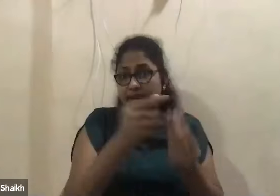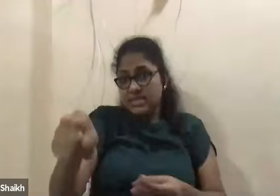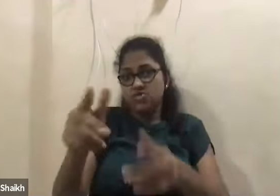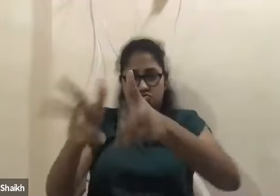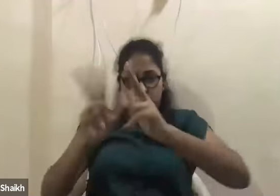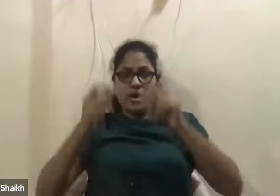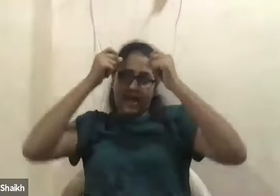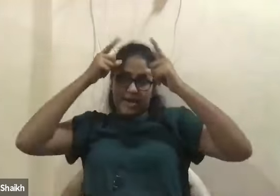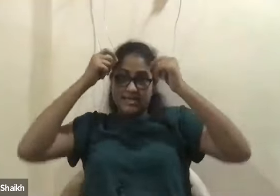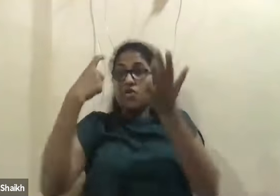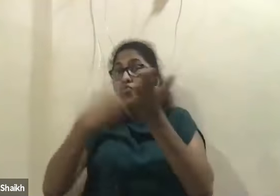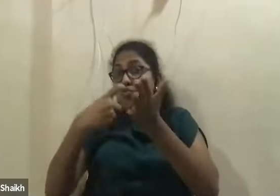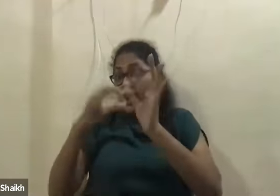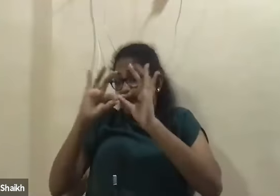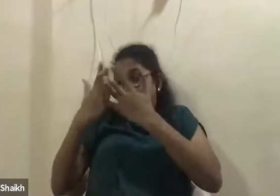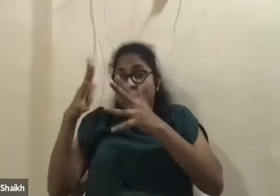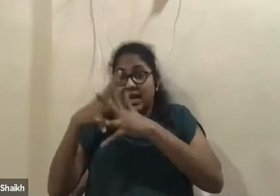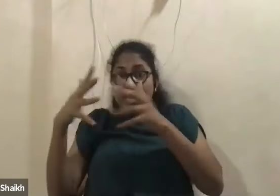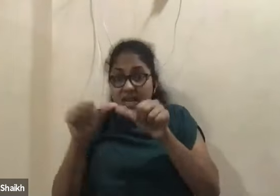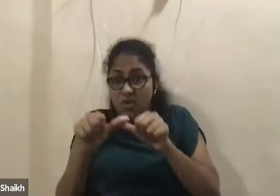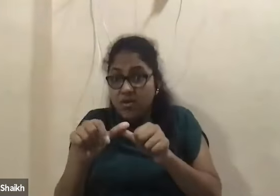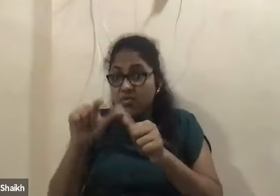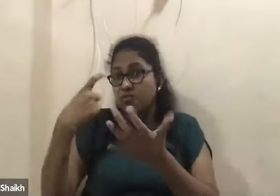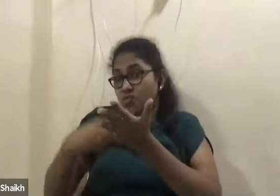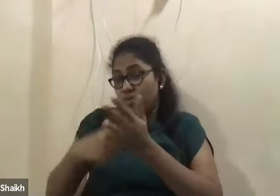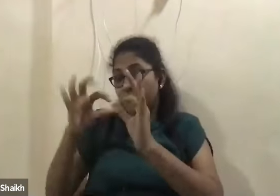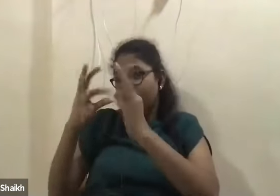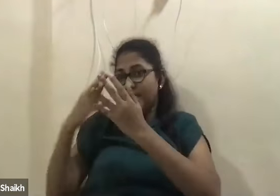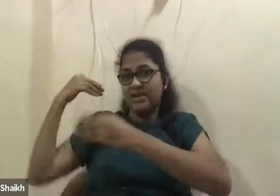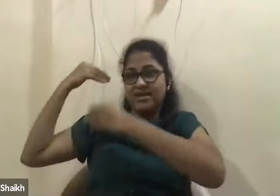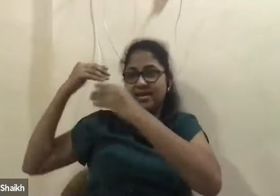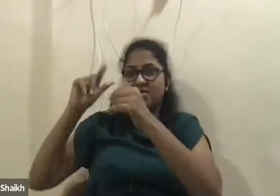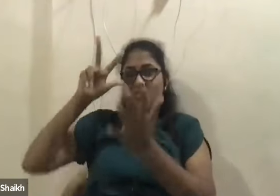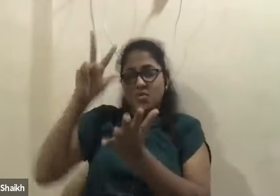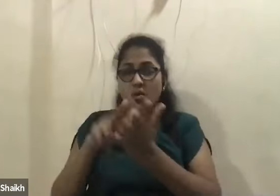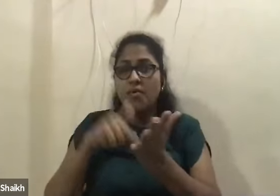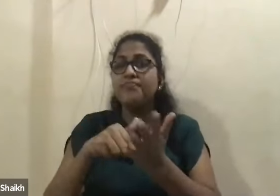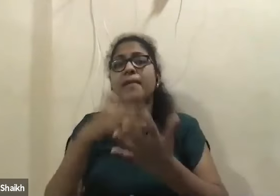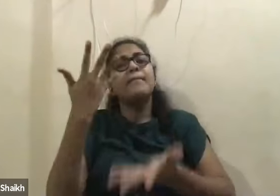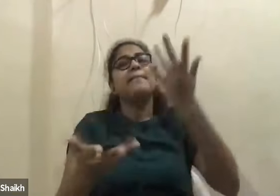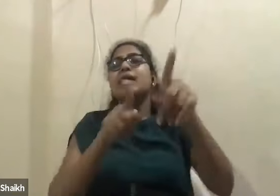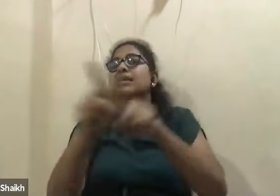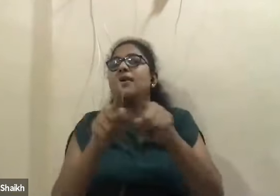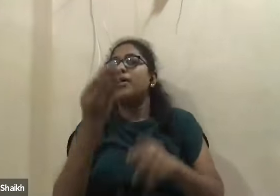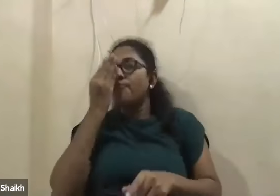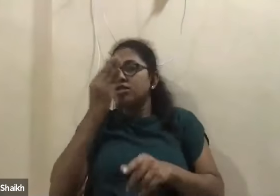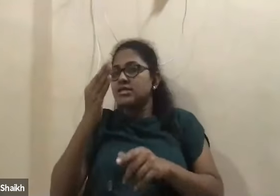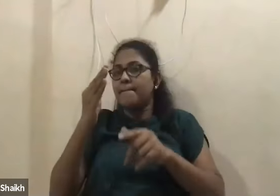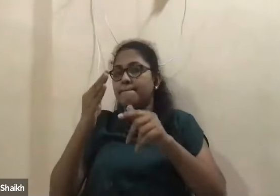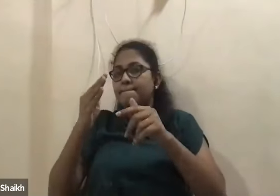Rules of family law, to the extent where, say, some personal laws, Muslim law, wouldn't allow a married